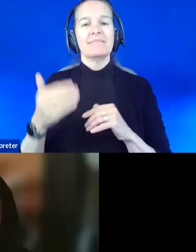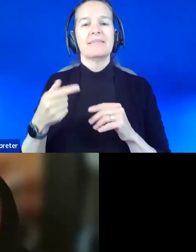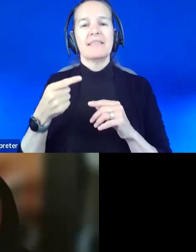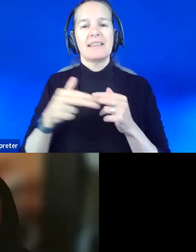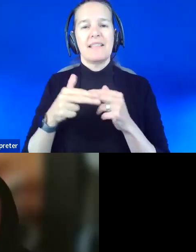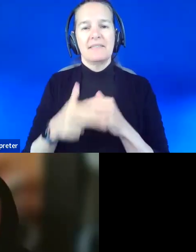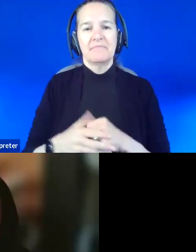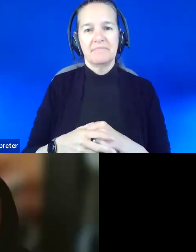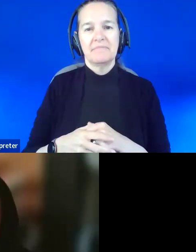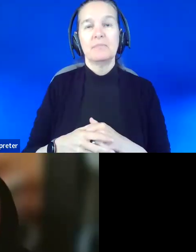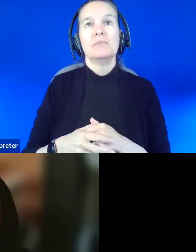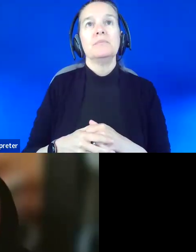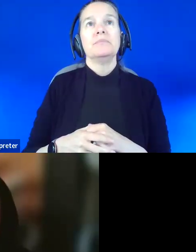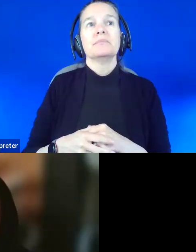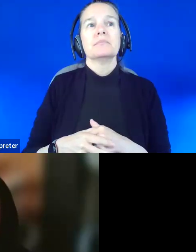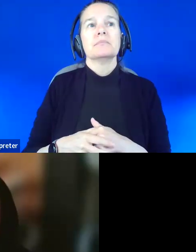please.